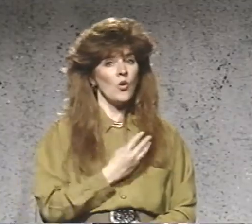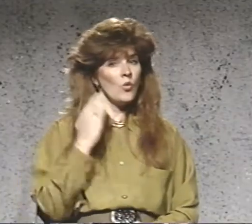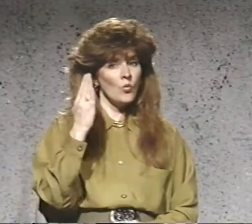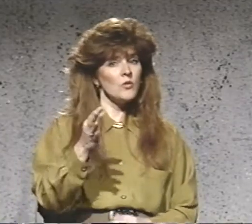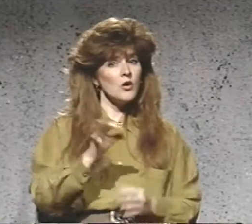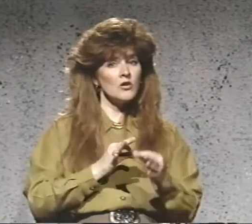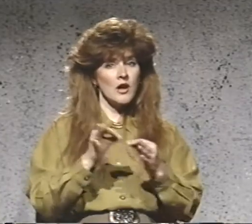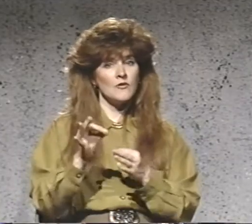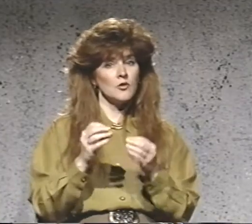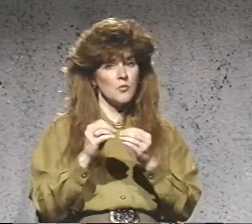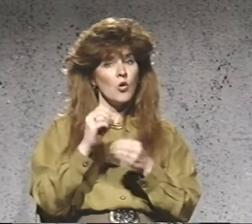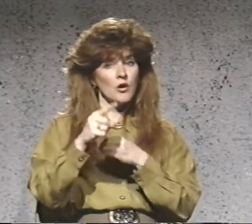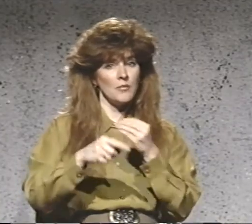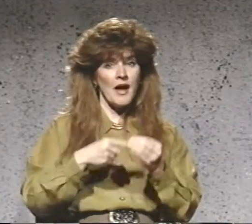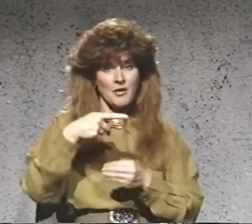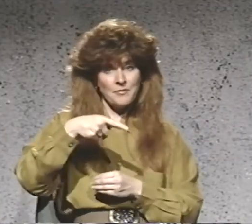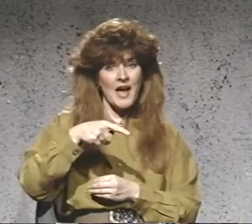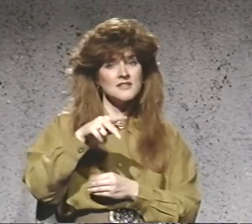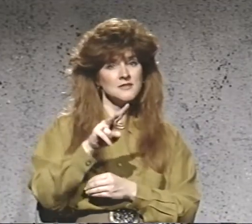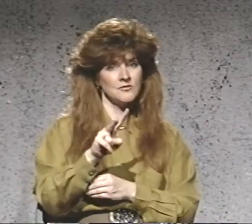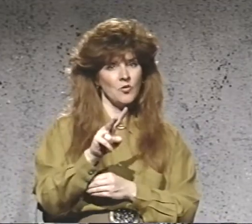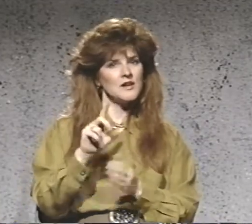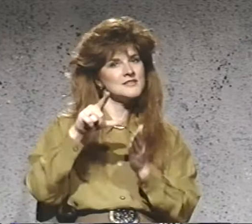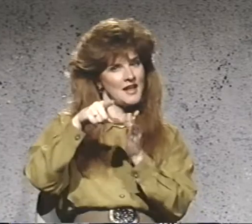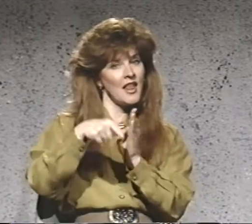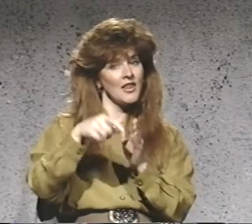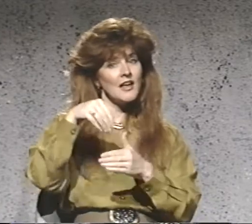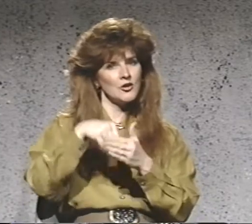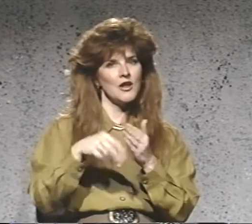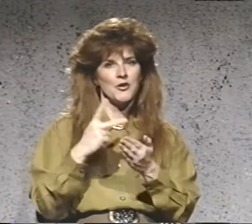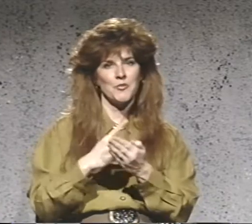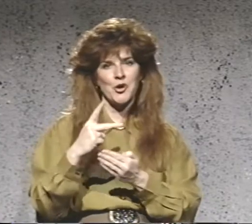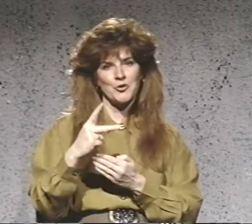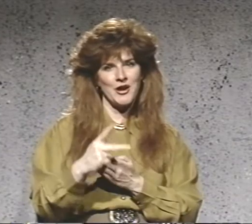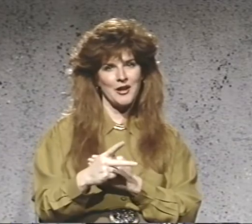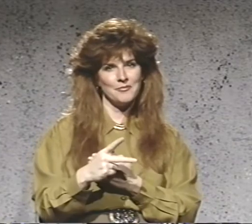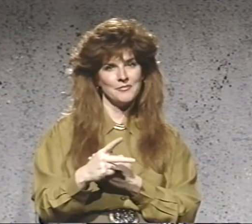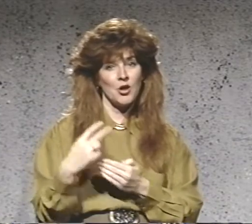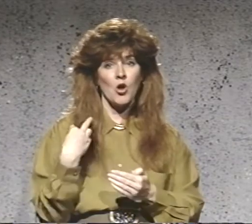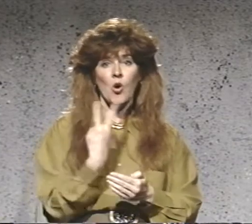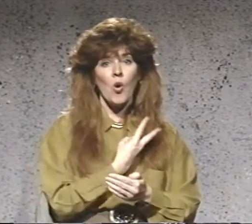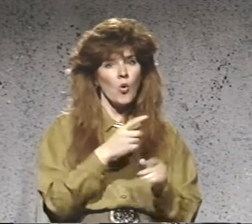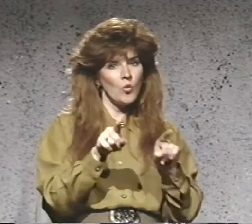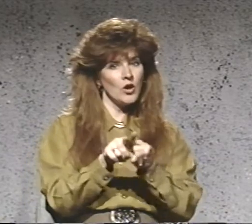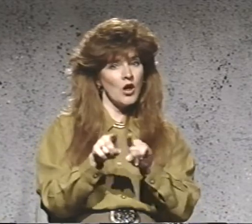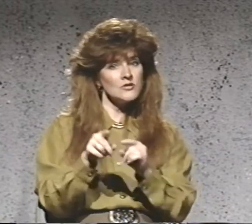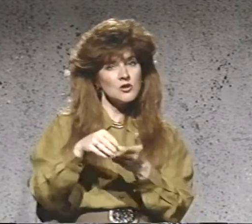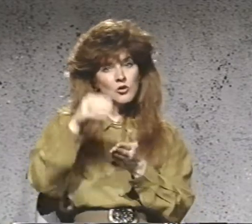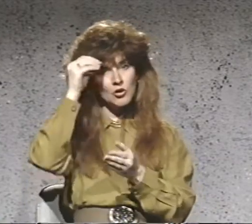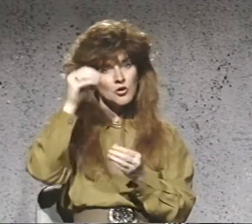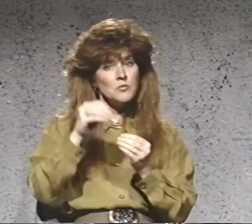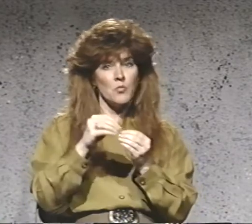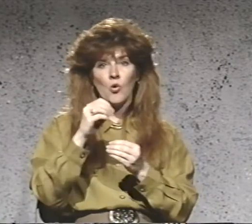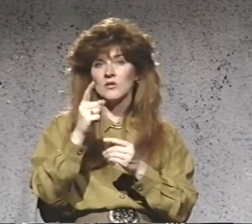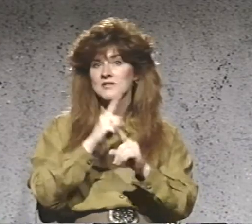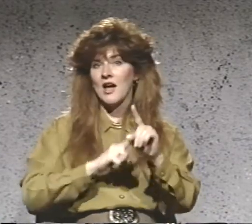We will cover more about passive voice later in the program. We'll also learn more